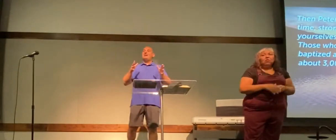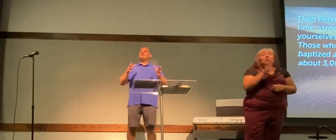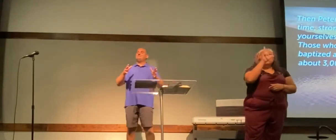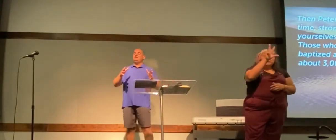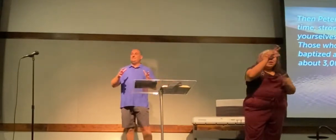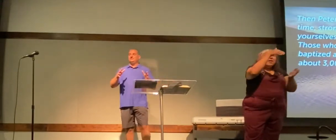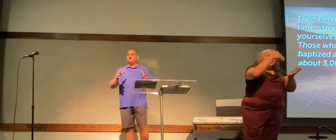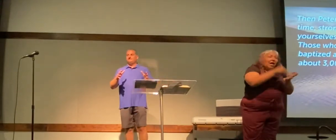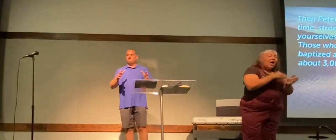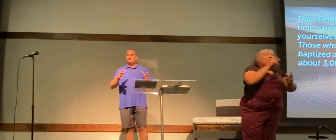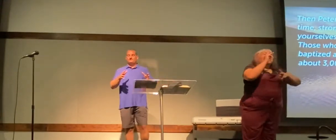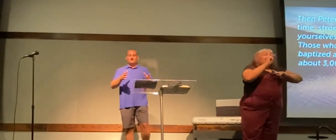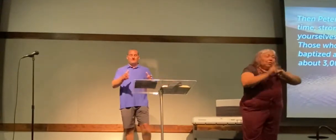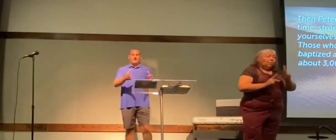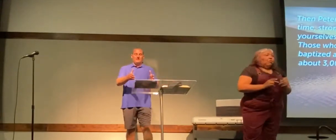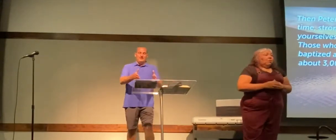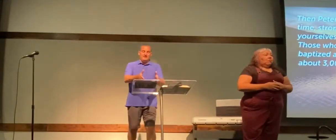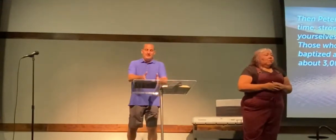3,000 people